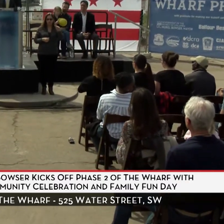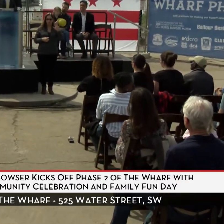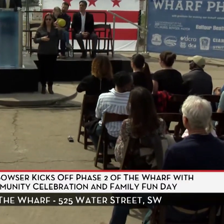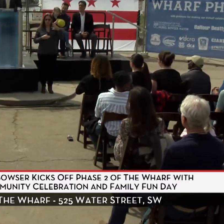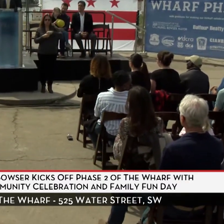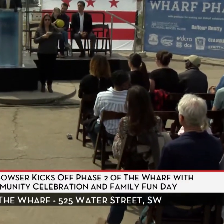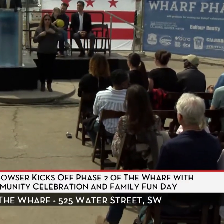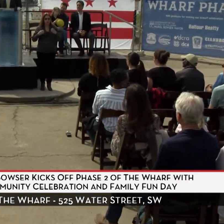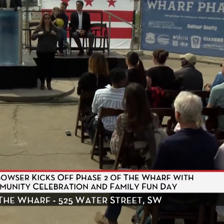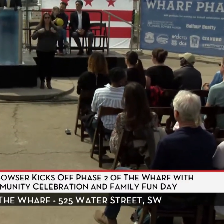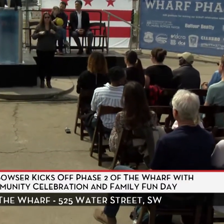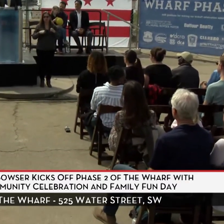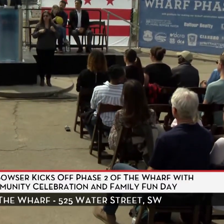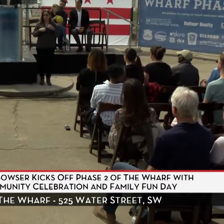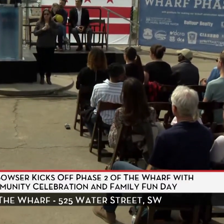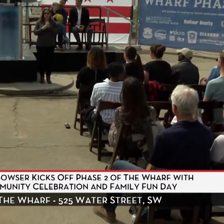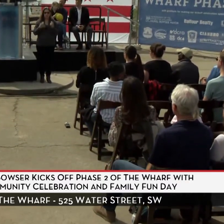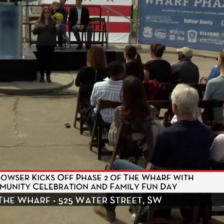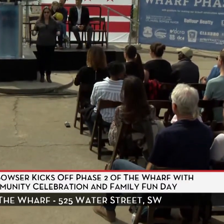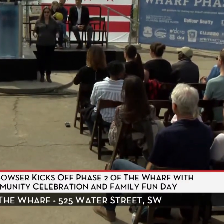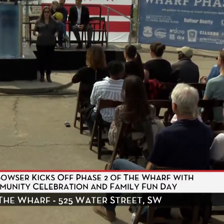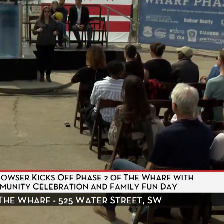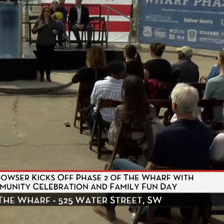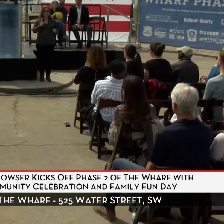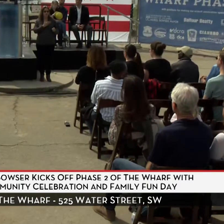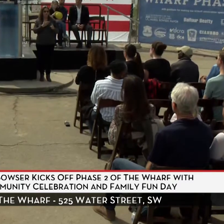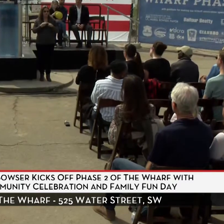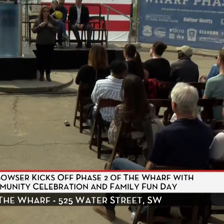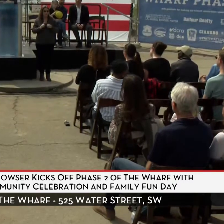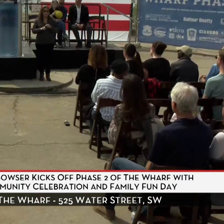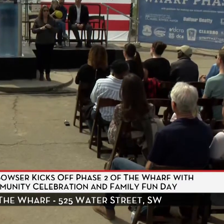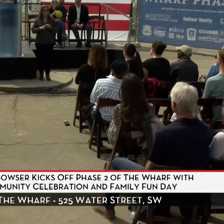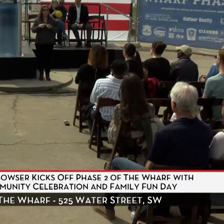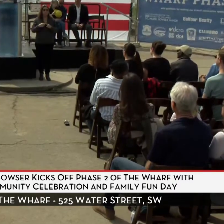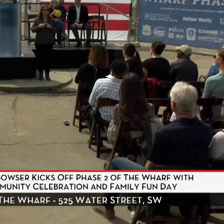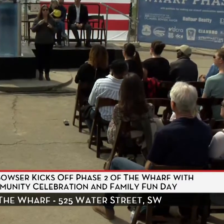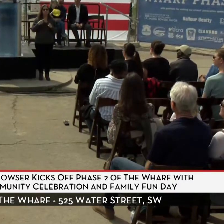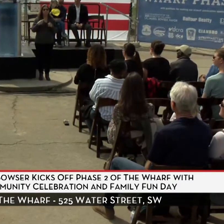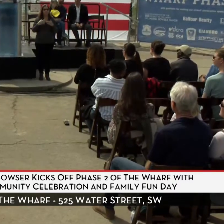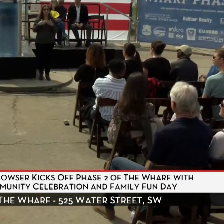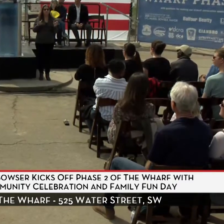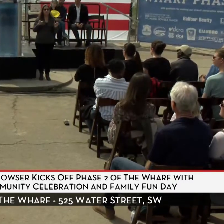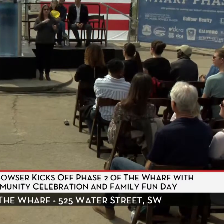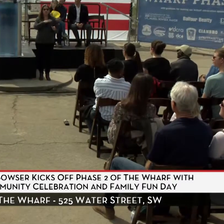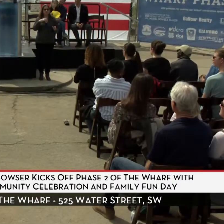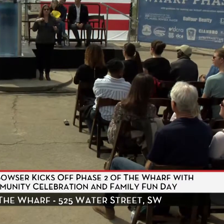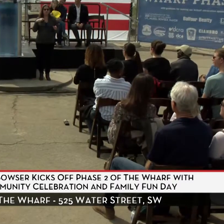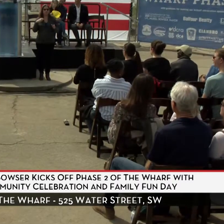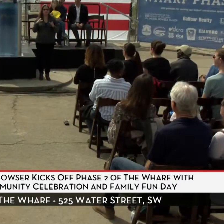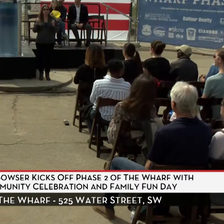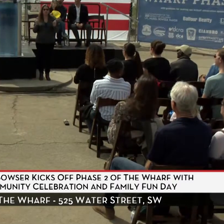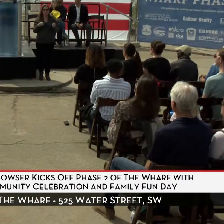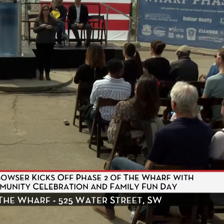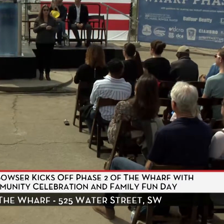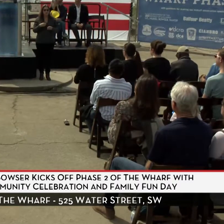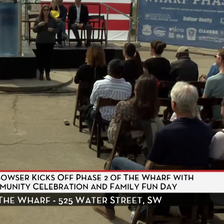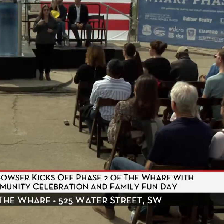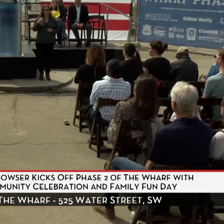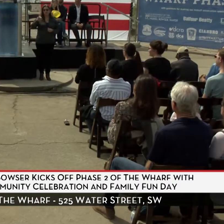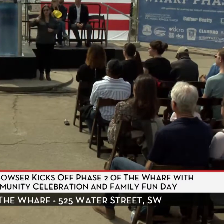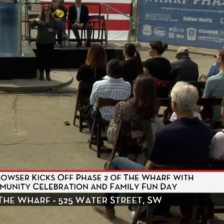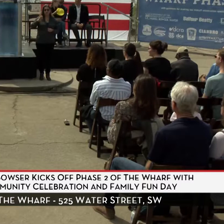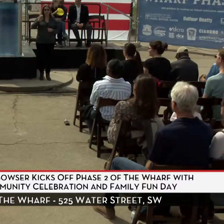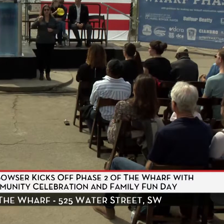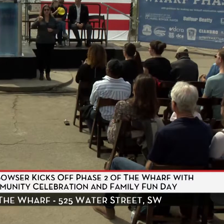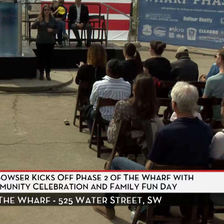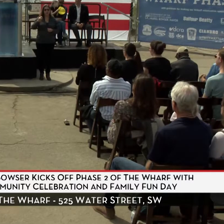project. We also have our friends from the General Counsel's office, in particular Susan Longstreet and Jennifer Castor, who has been with this project from the very